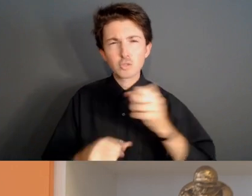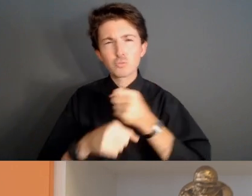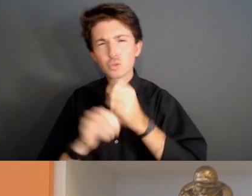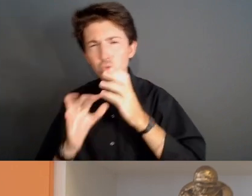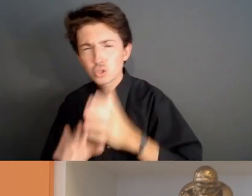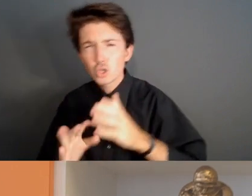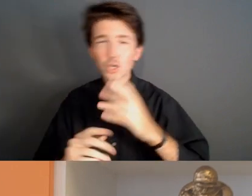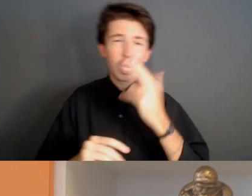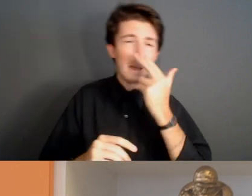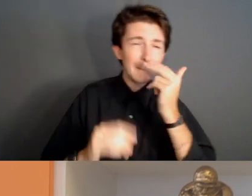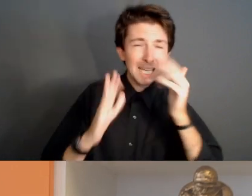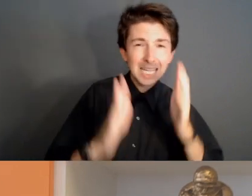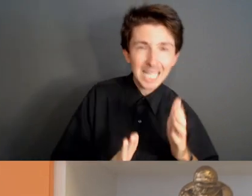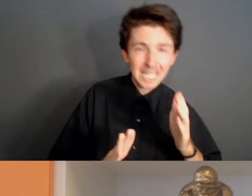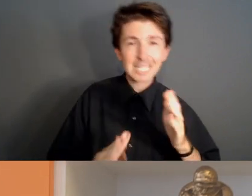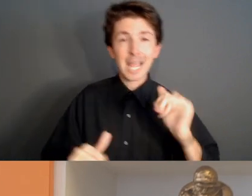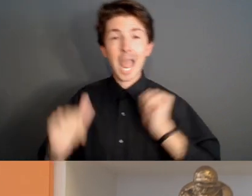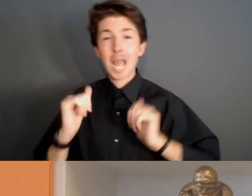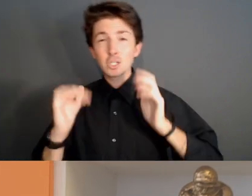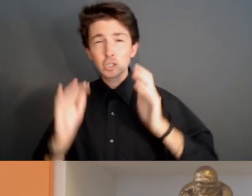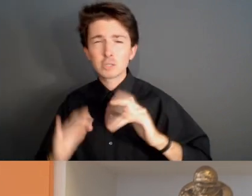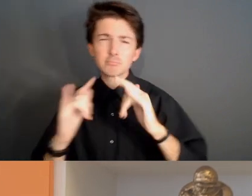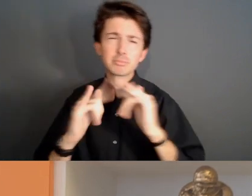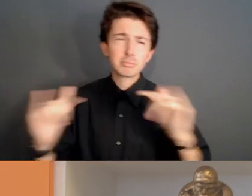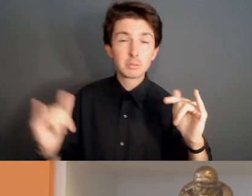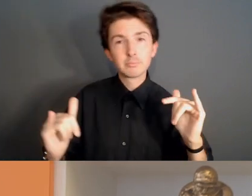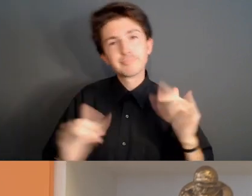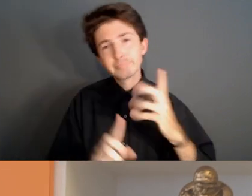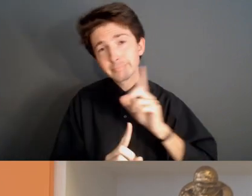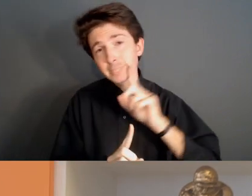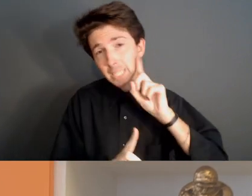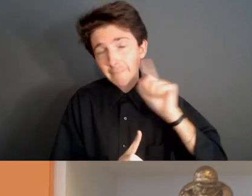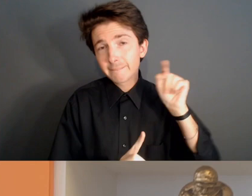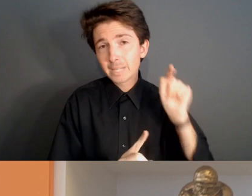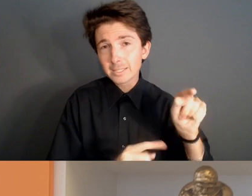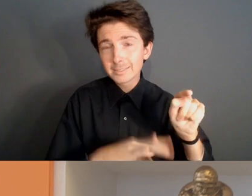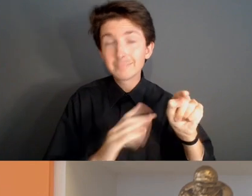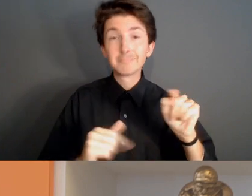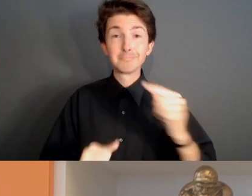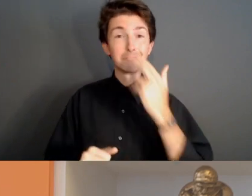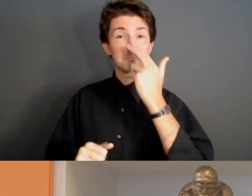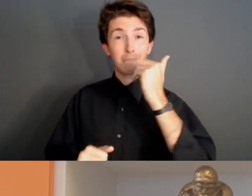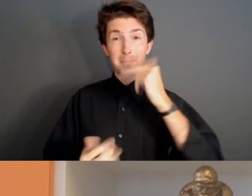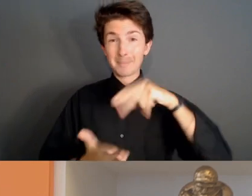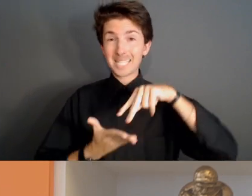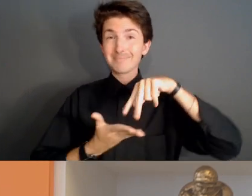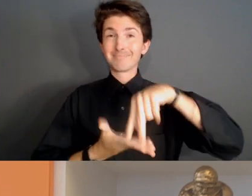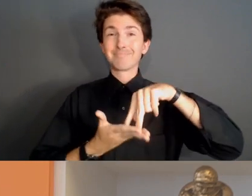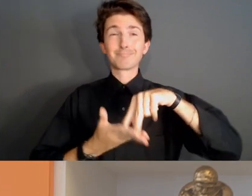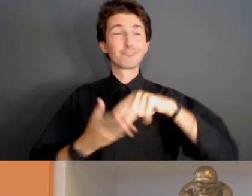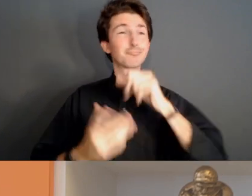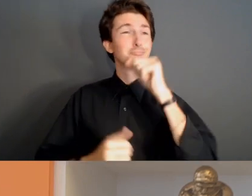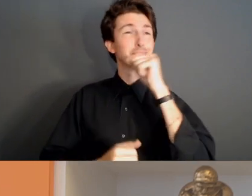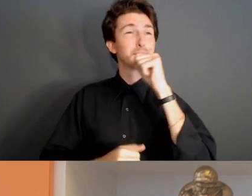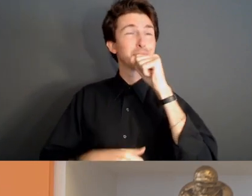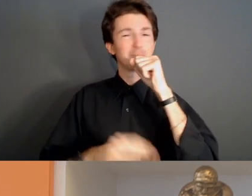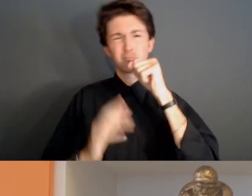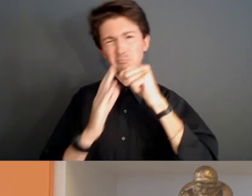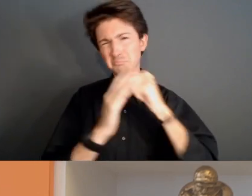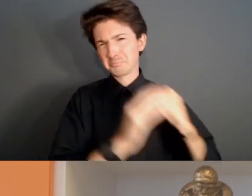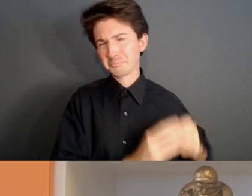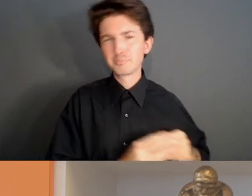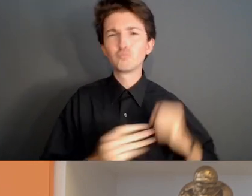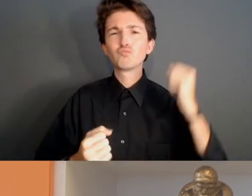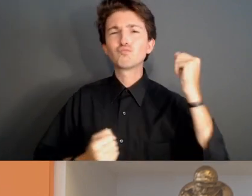noted writer, producer, comedian, and actor who happens to be deaf. Best known for his stand-up comedy, he has performed